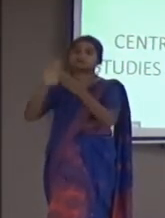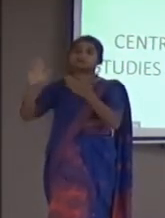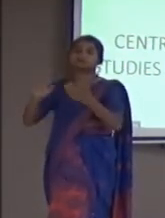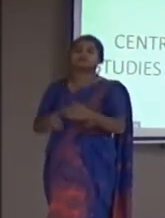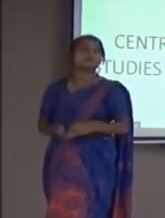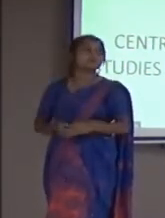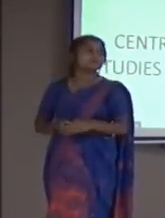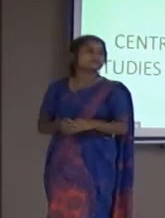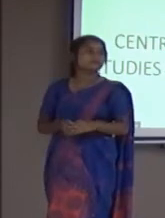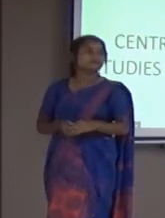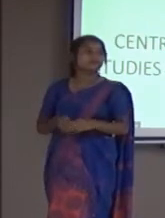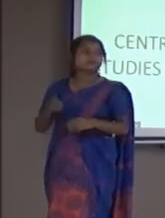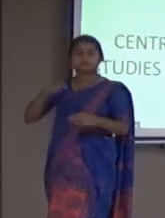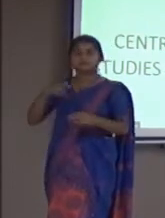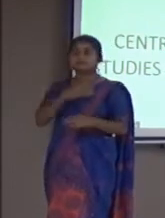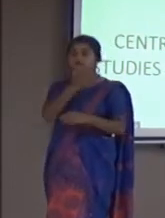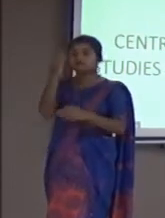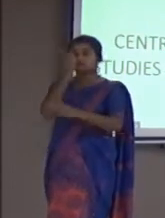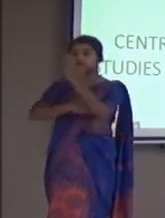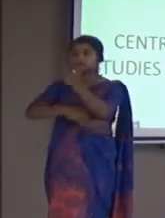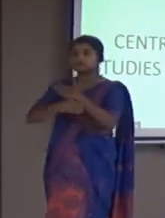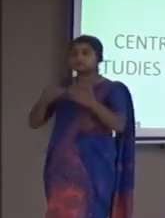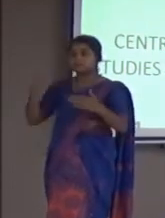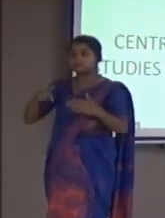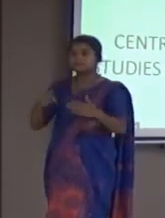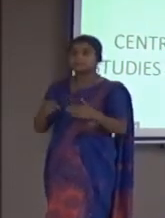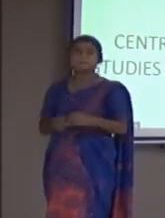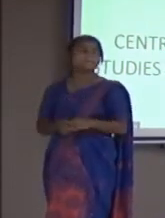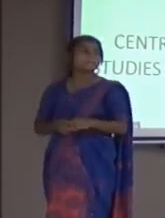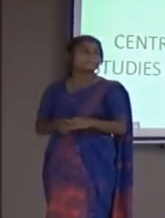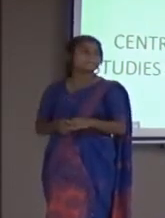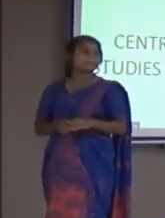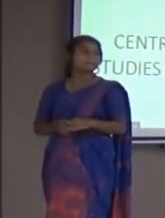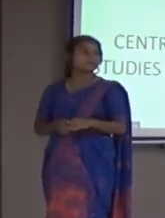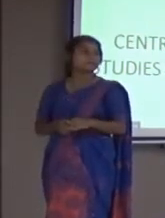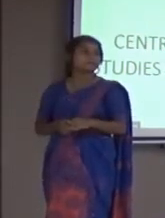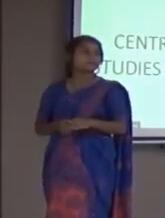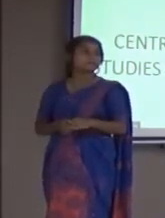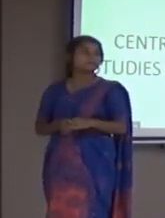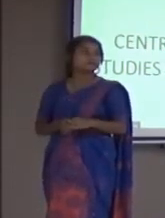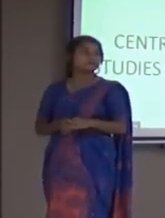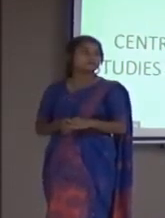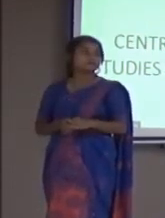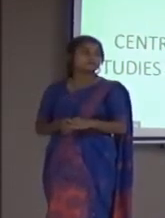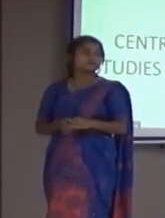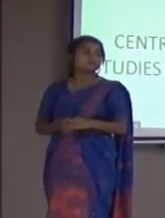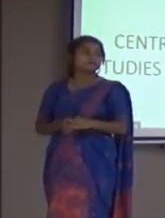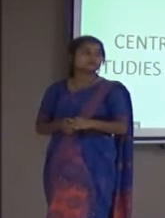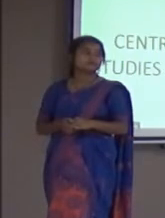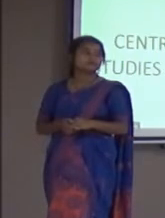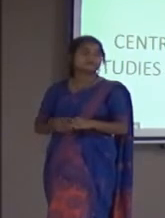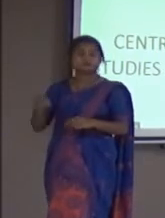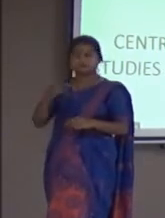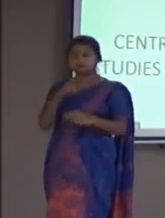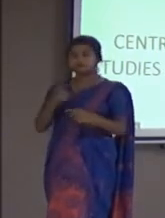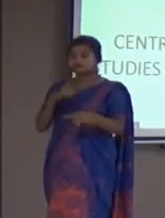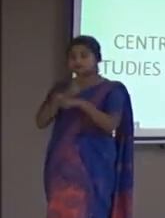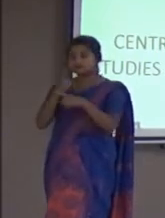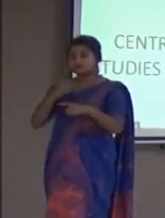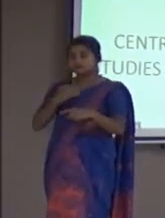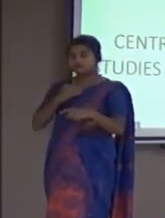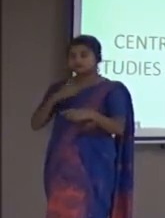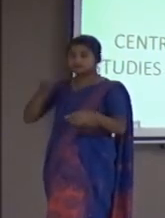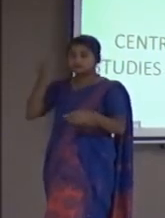literature available on disability is by someone else. So we need our own literature at first hand, and to